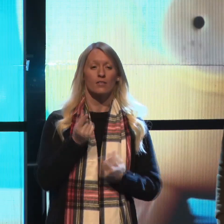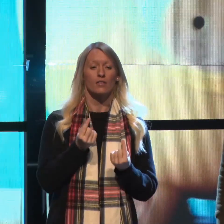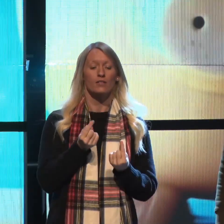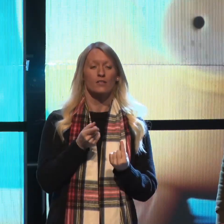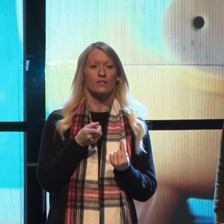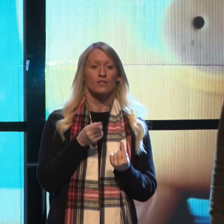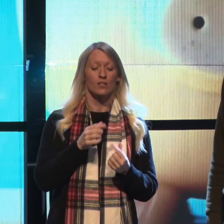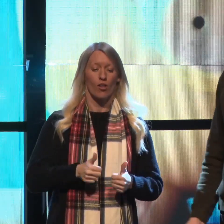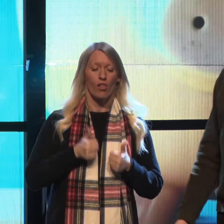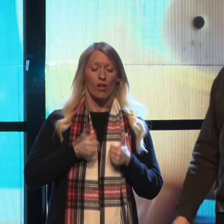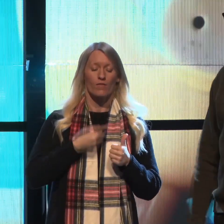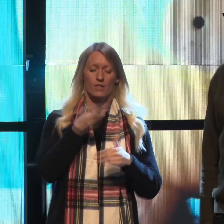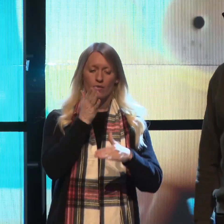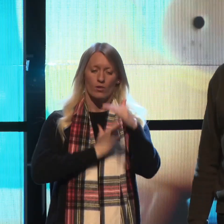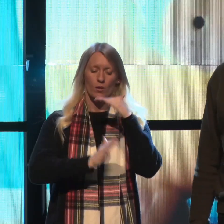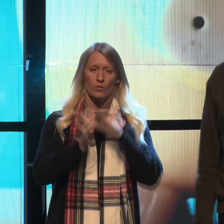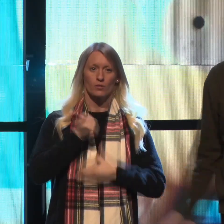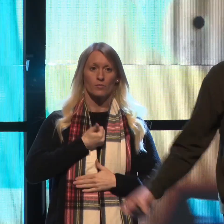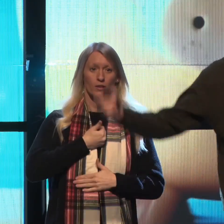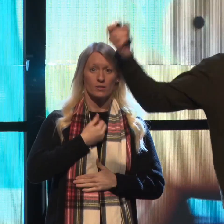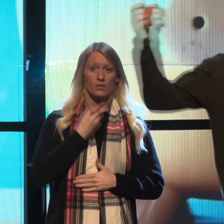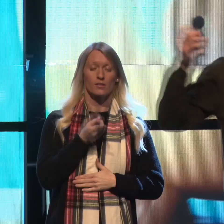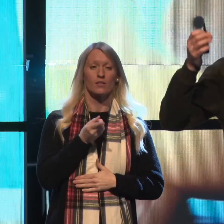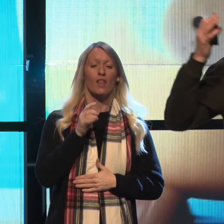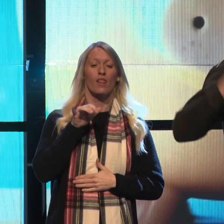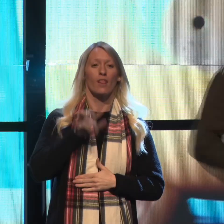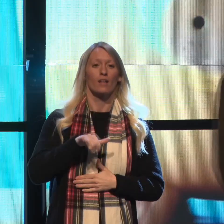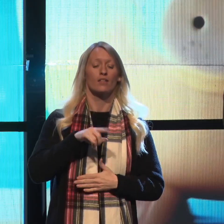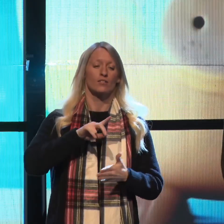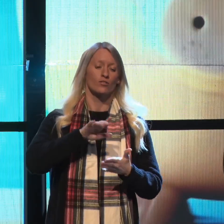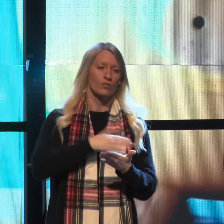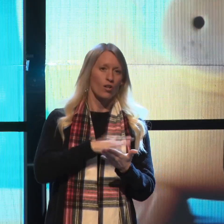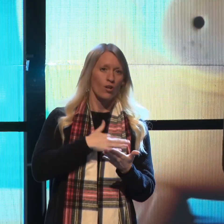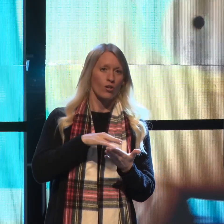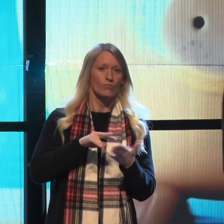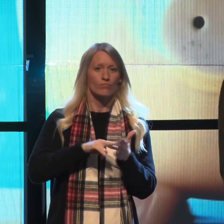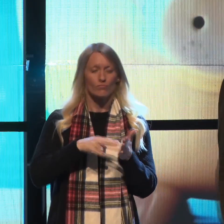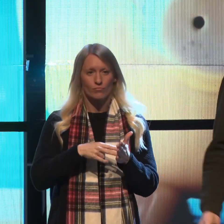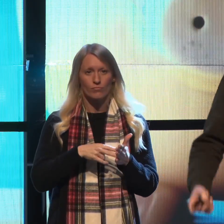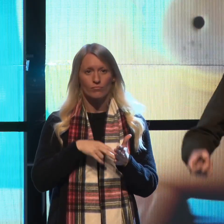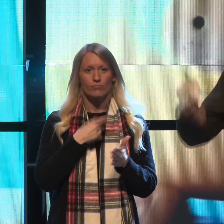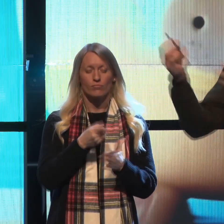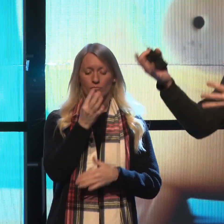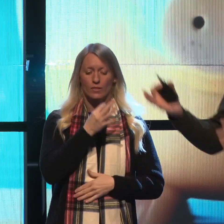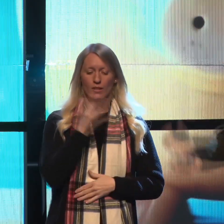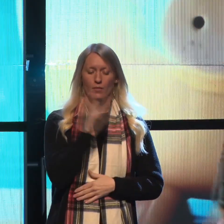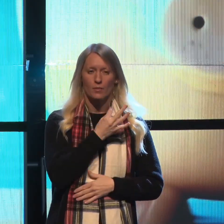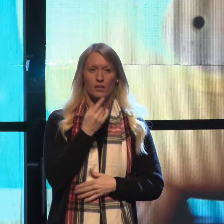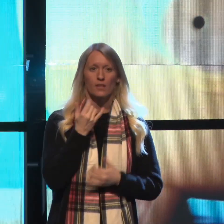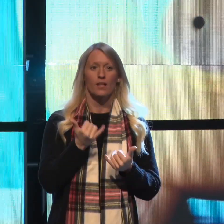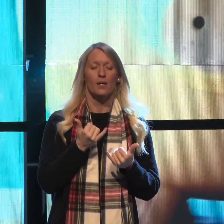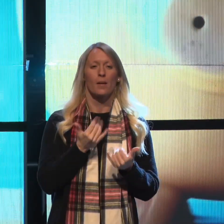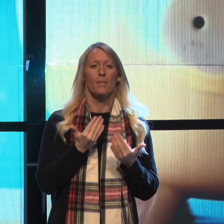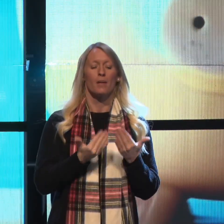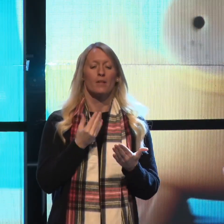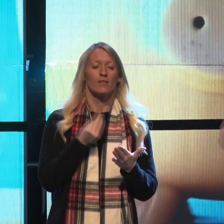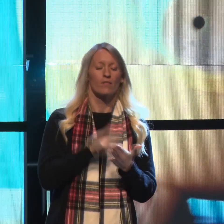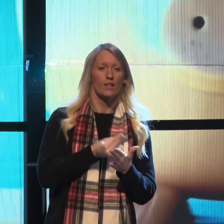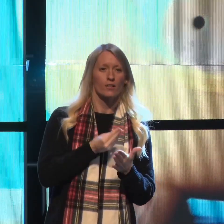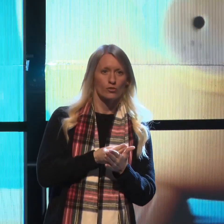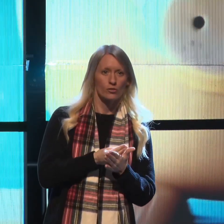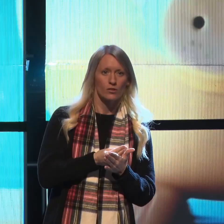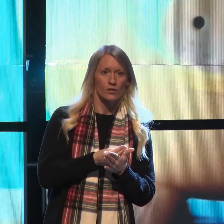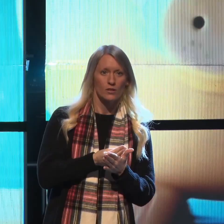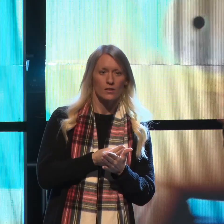this song speaks to as we have communion today. And maybe there's a humbling that has to take place in our lives financially. Maybe we have